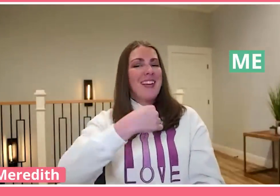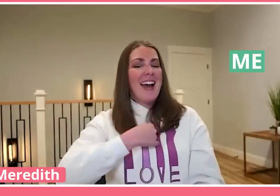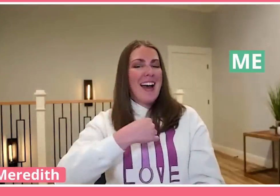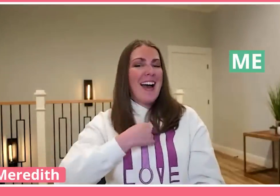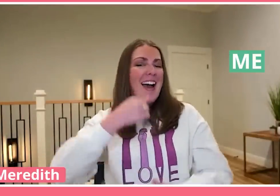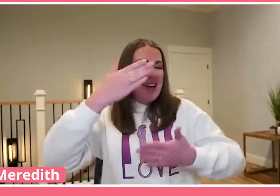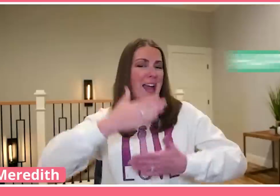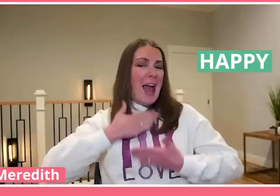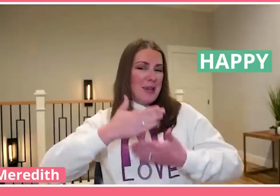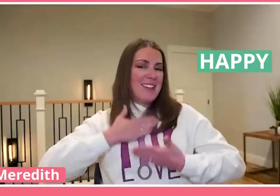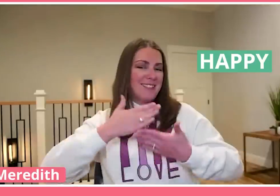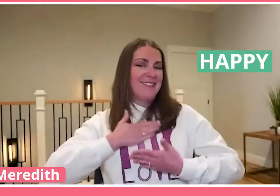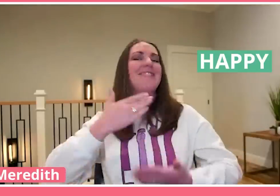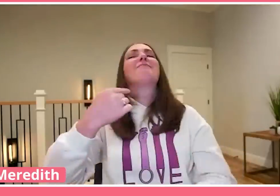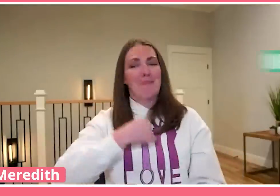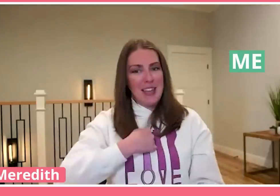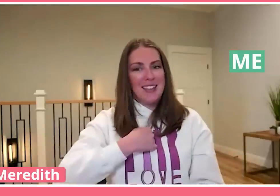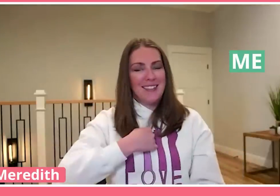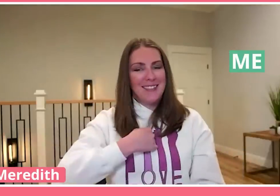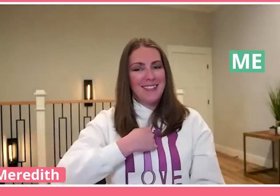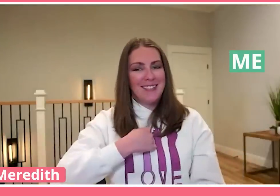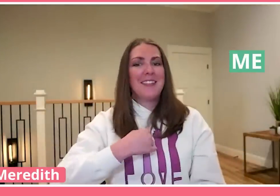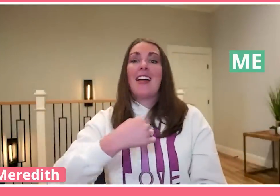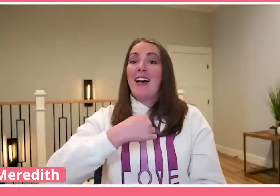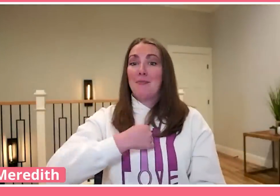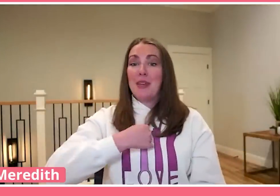I'm happy, me. Me,